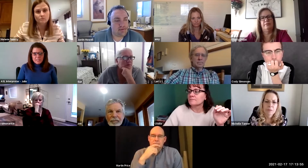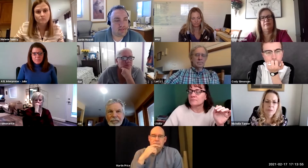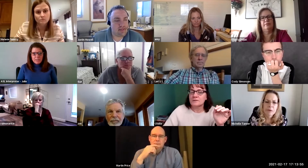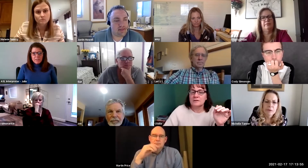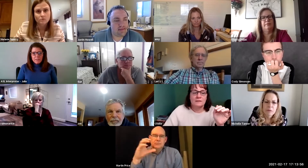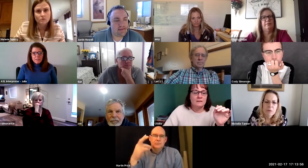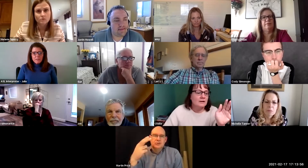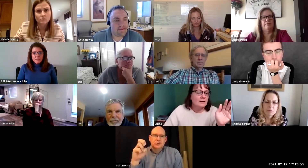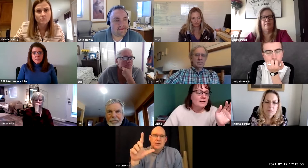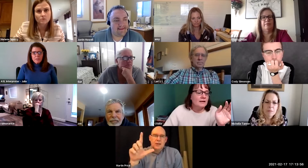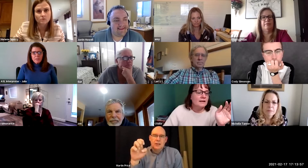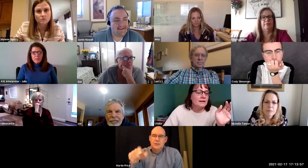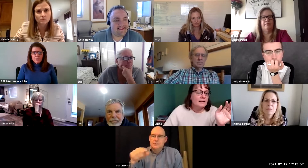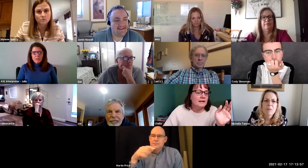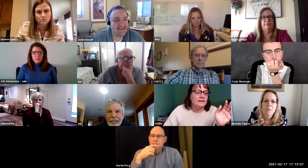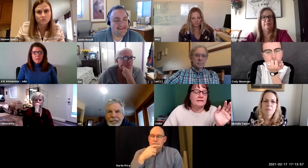wanted to say something?